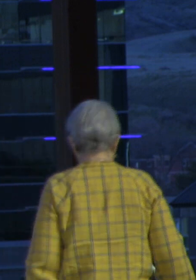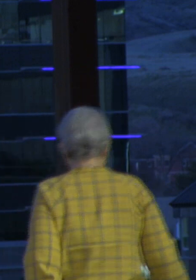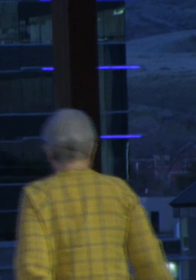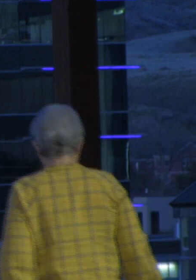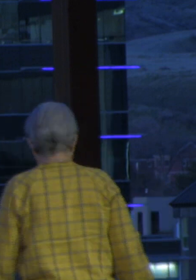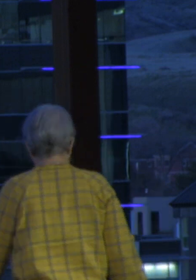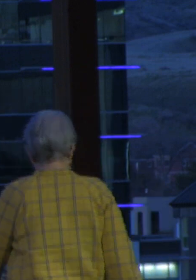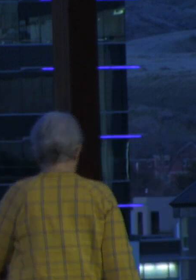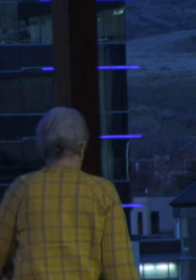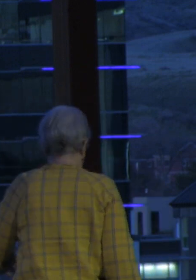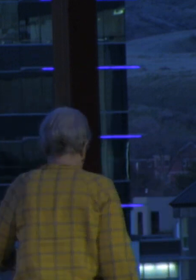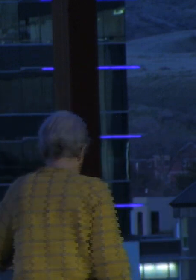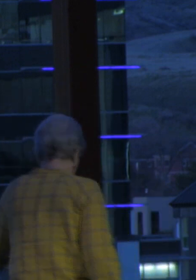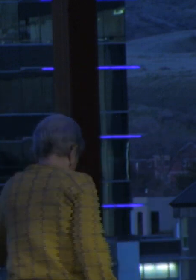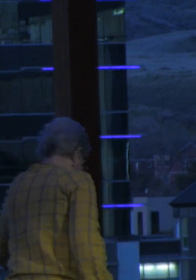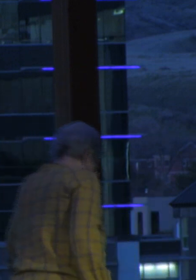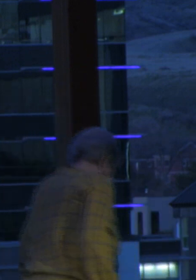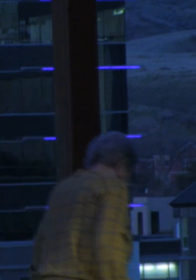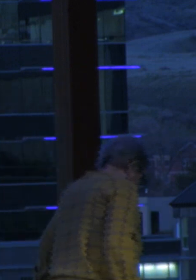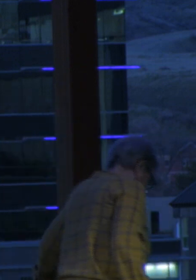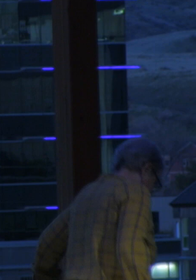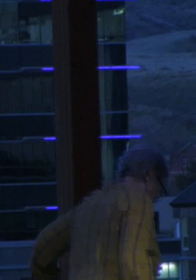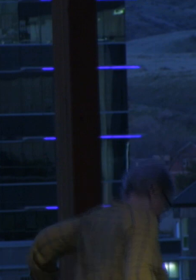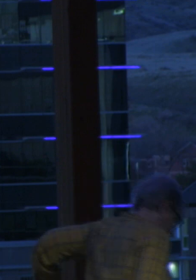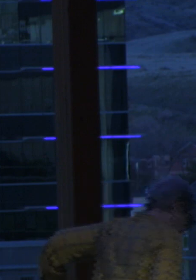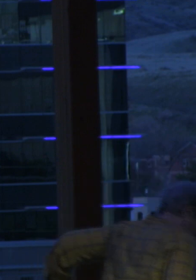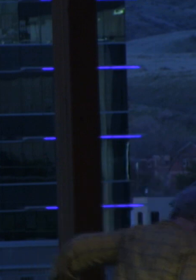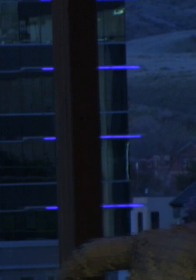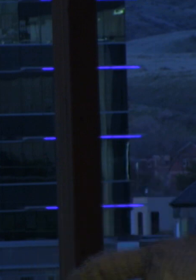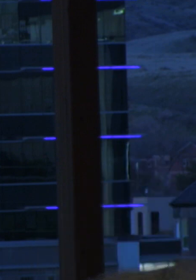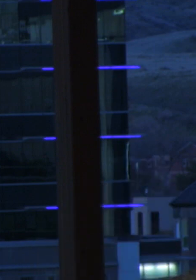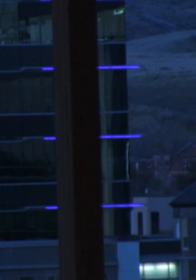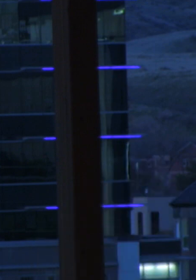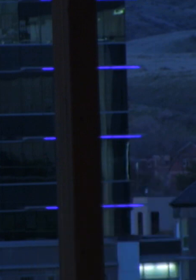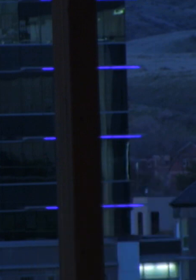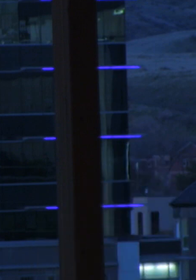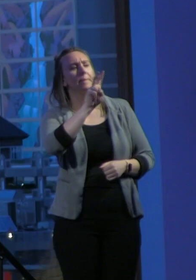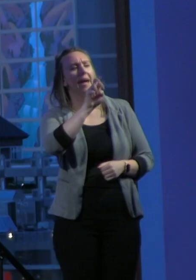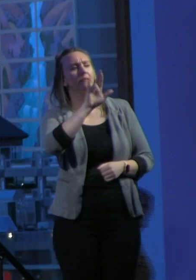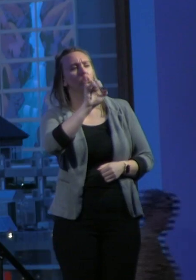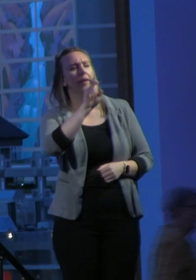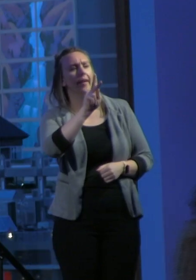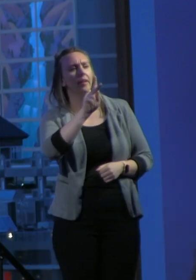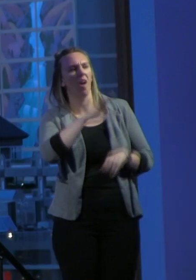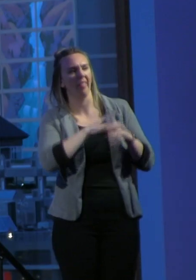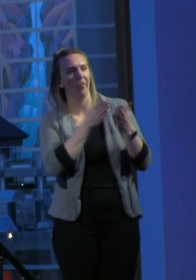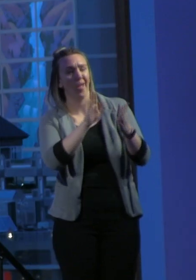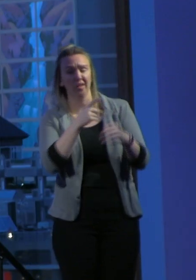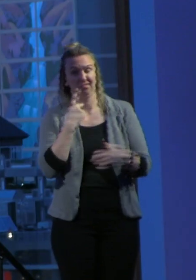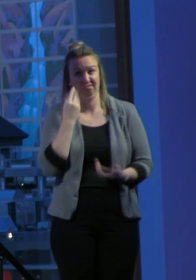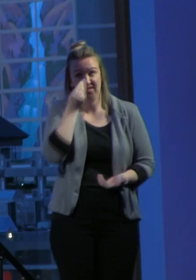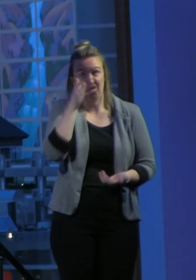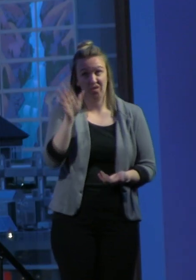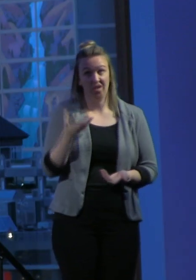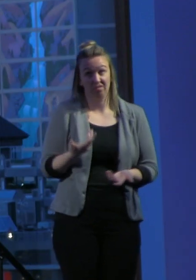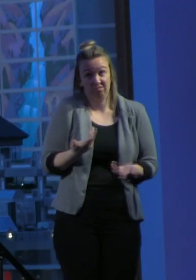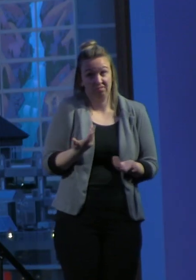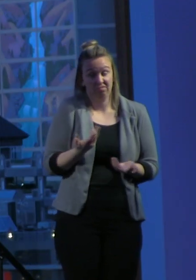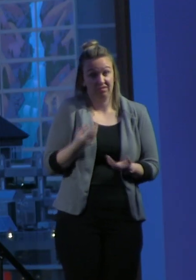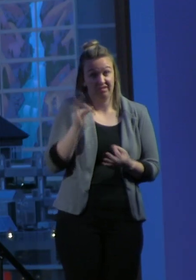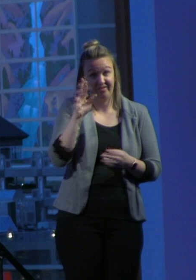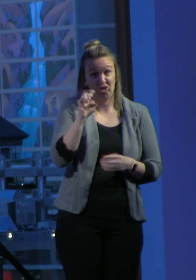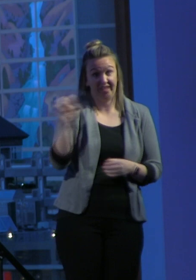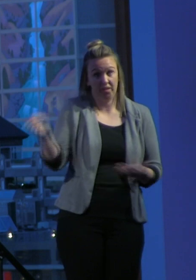one woman I picked up, she asked, "Can we stop at Maverick on the way?" And I was like, "Yeah, I don't care. It's all, it's